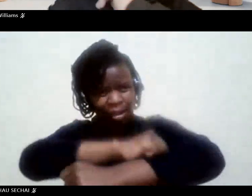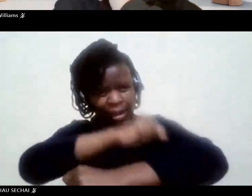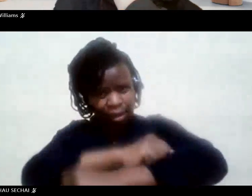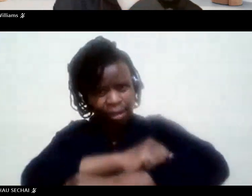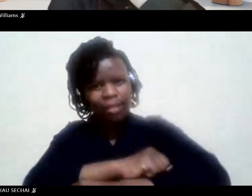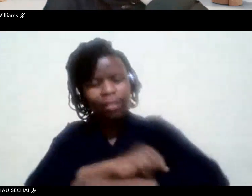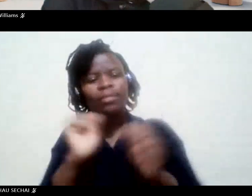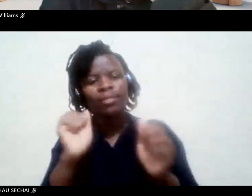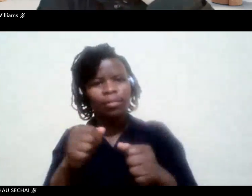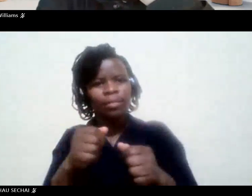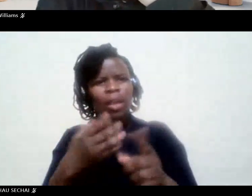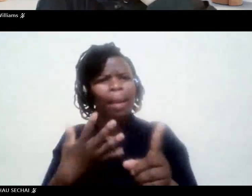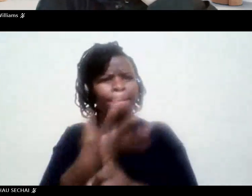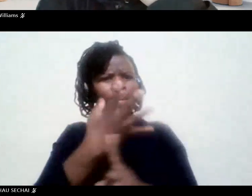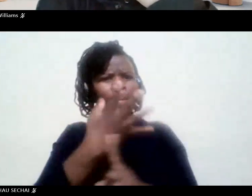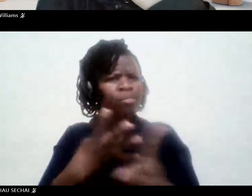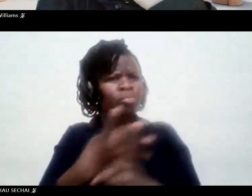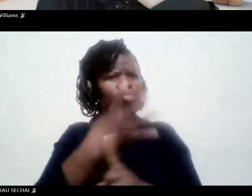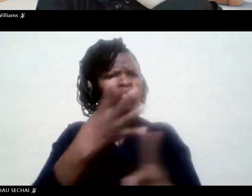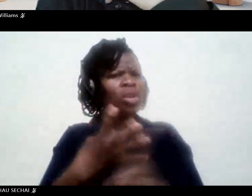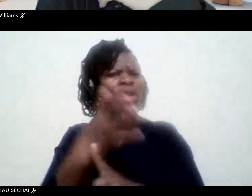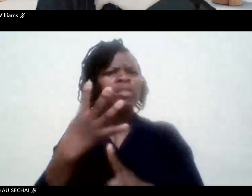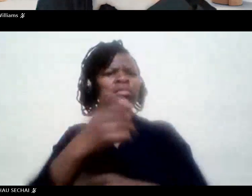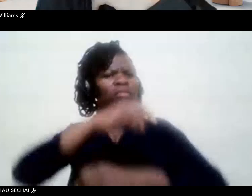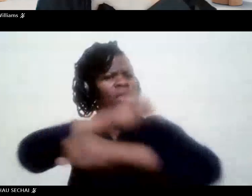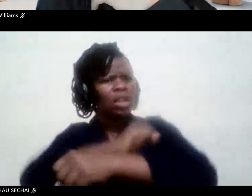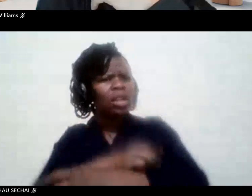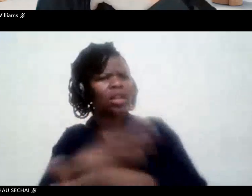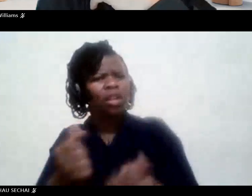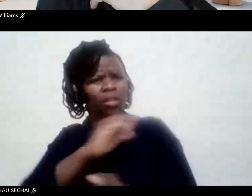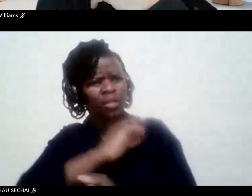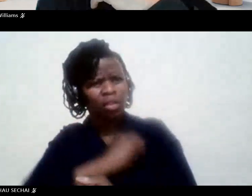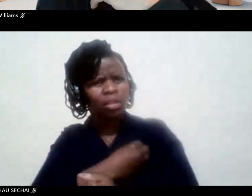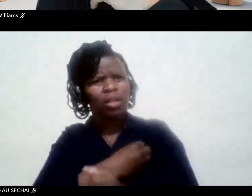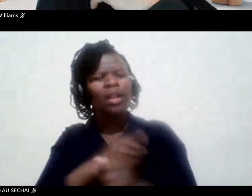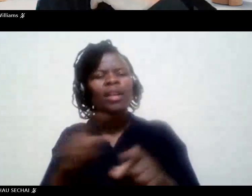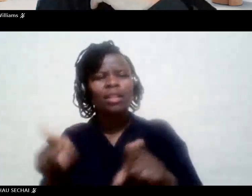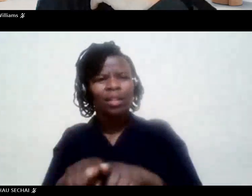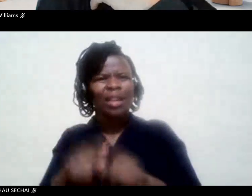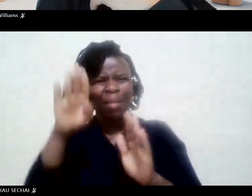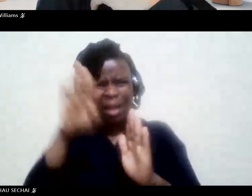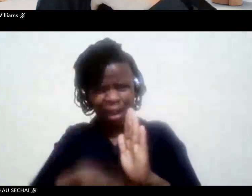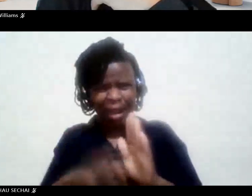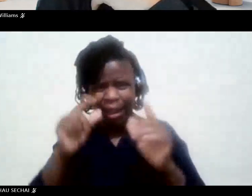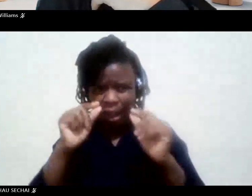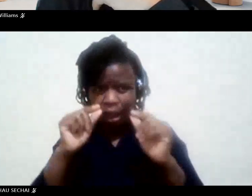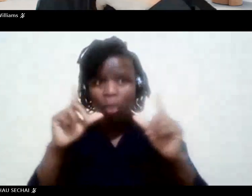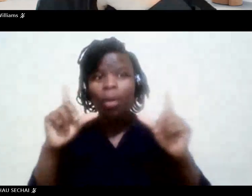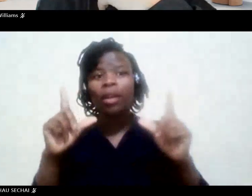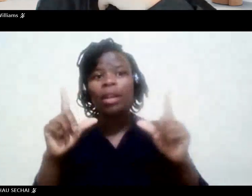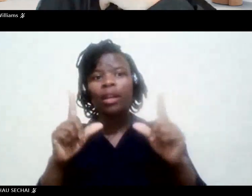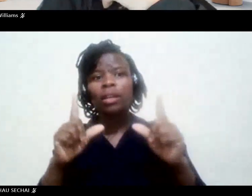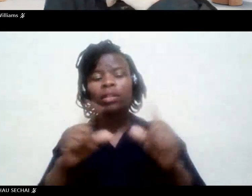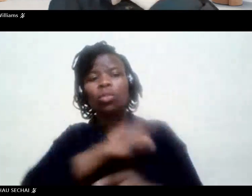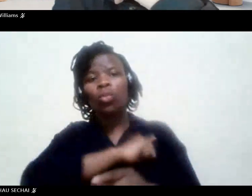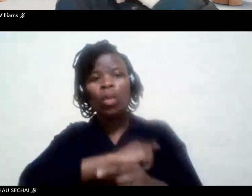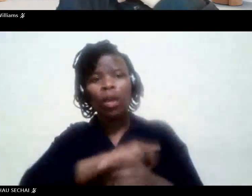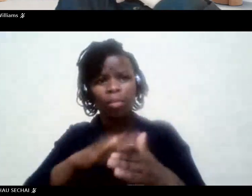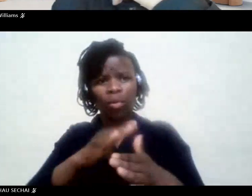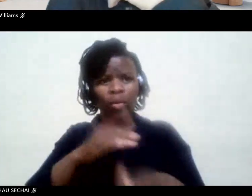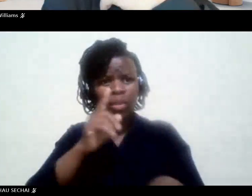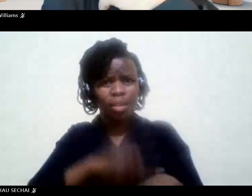bullying a learner with disability and things like that. But it's also lack of awareness, because when I was younger, that's one of